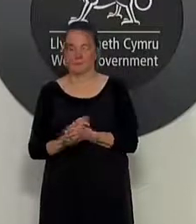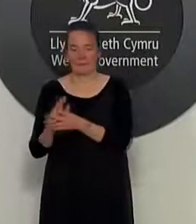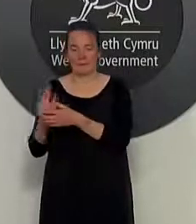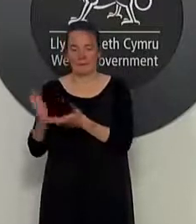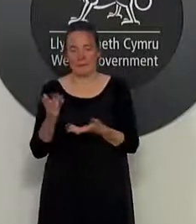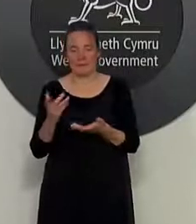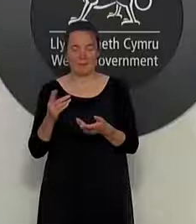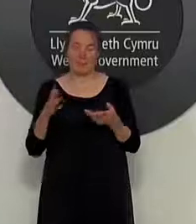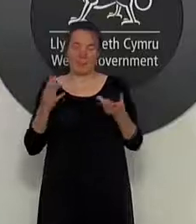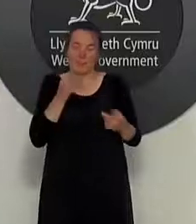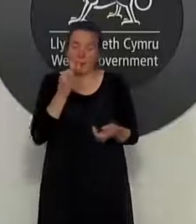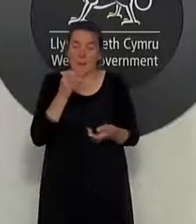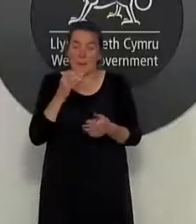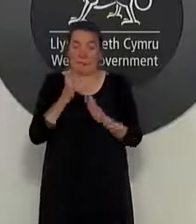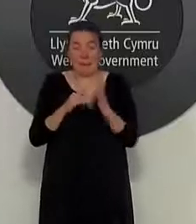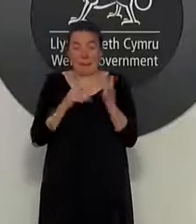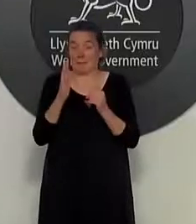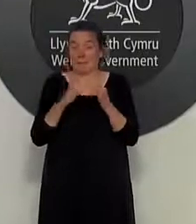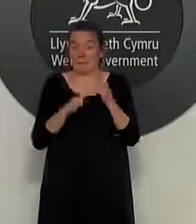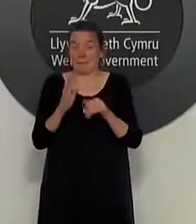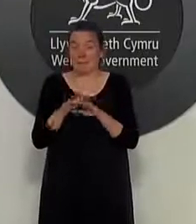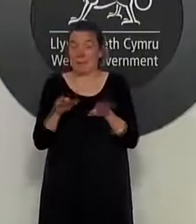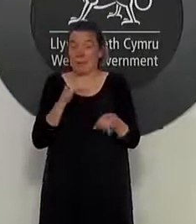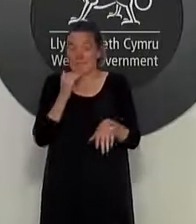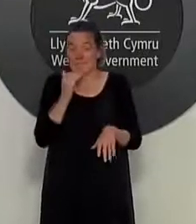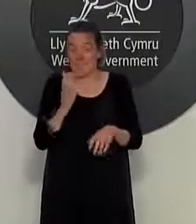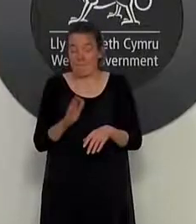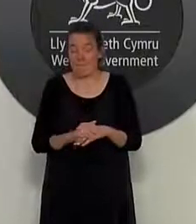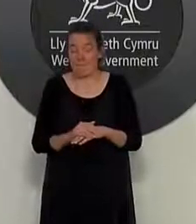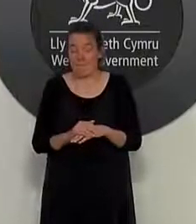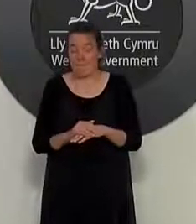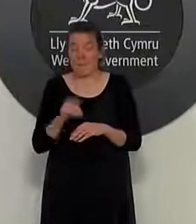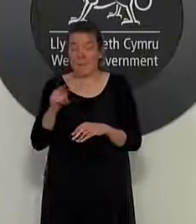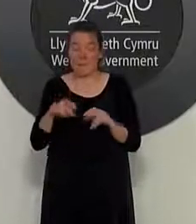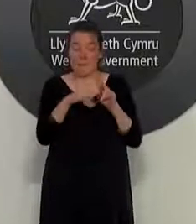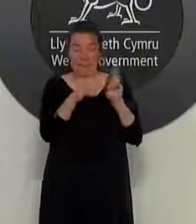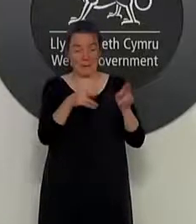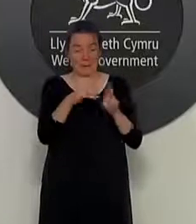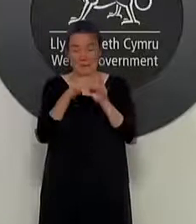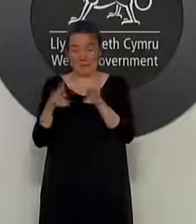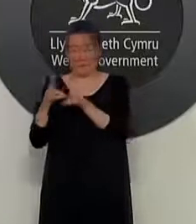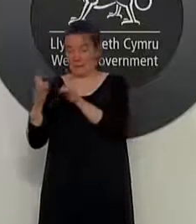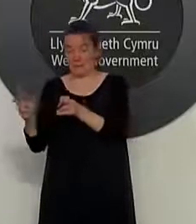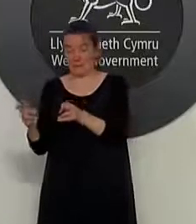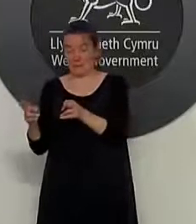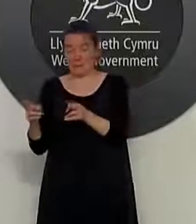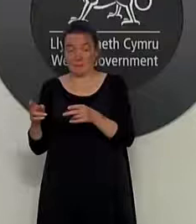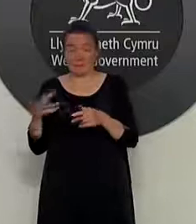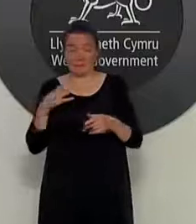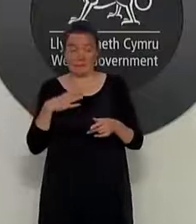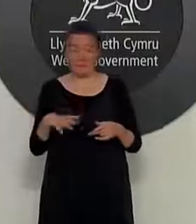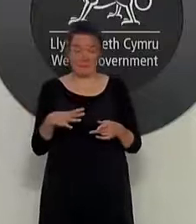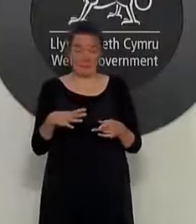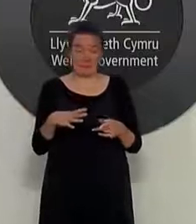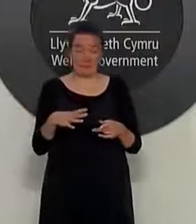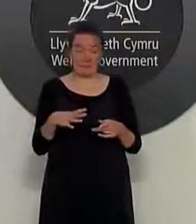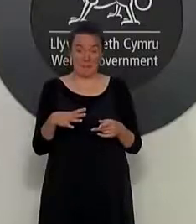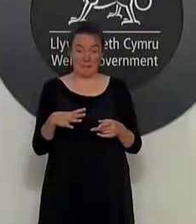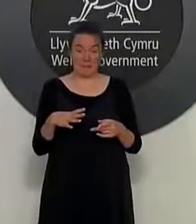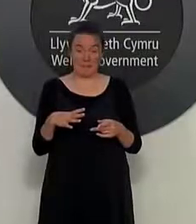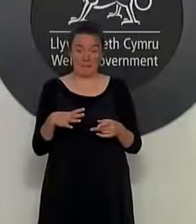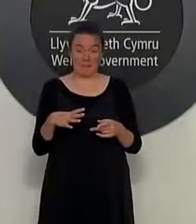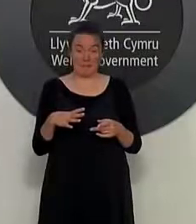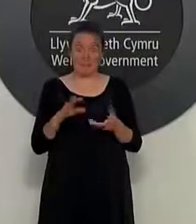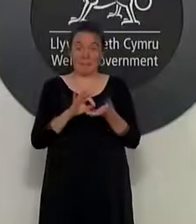building more houses is not an answer if those houses are not within the reach of local people. So if we